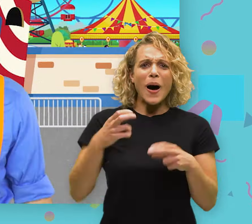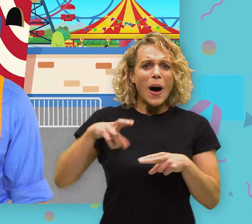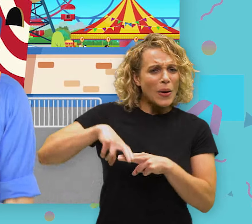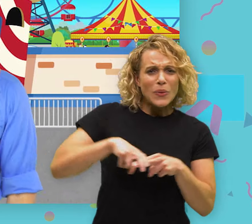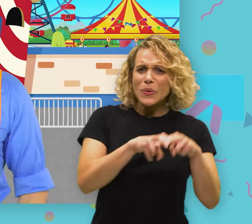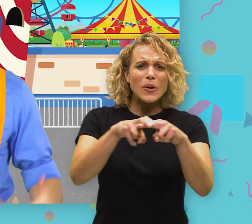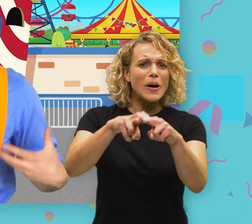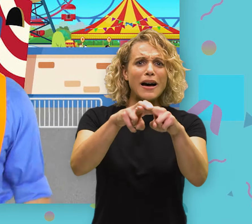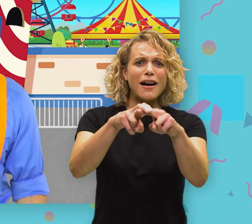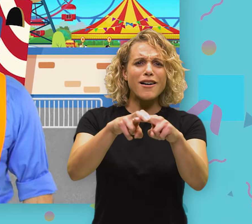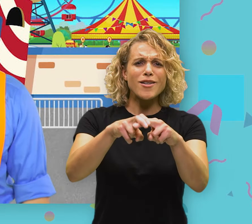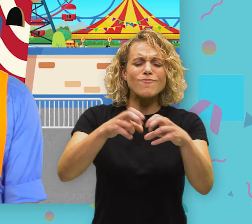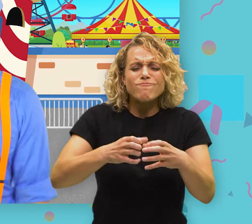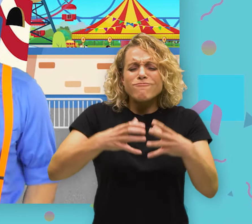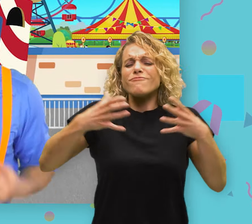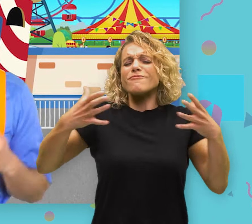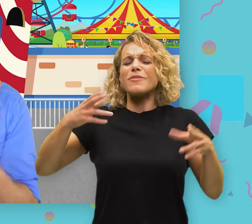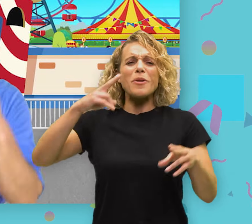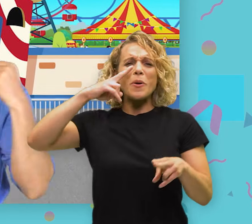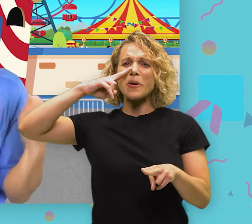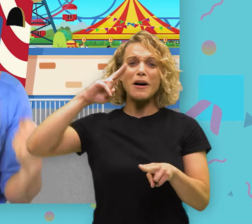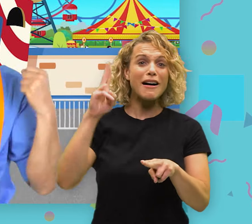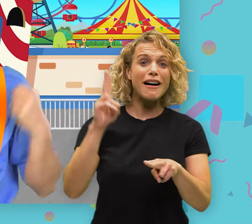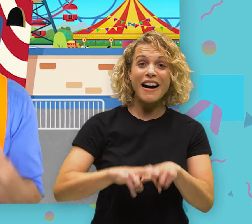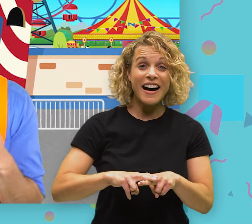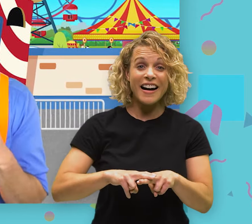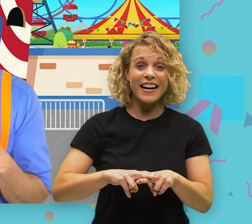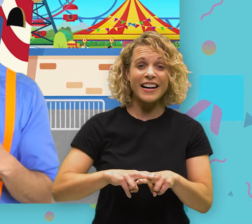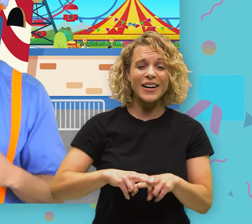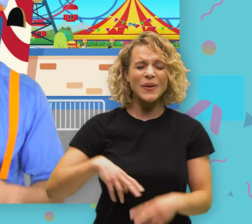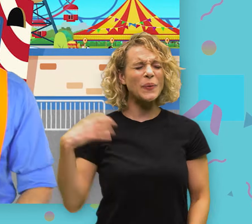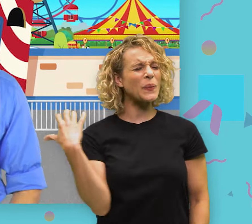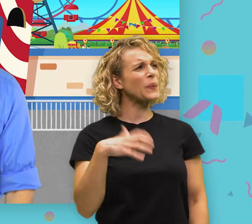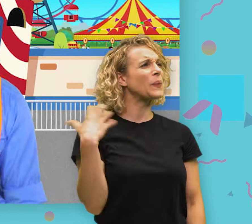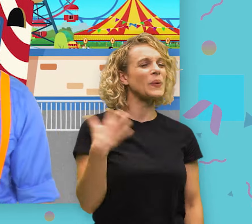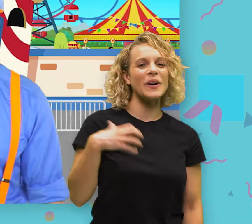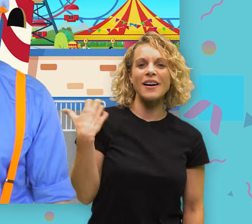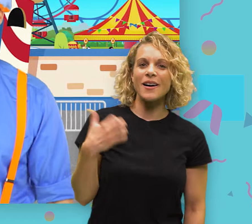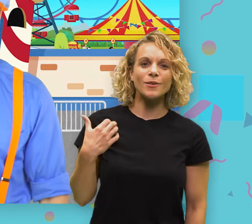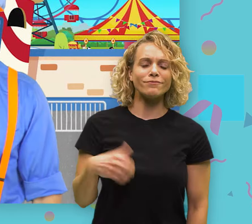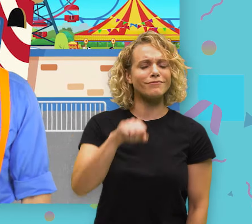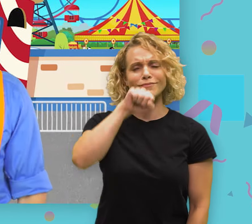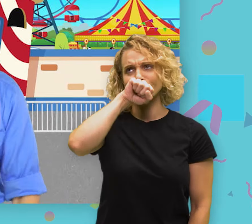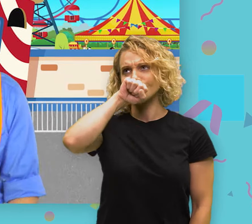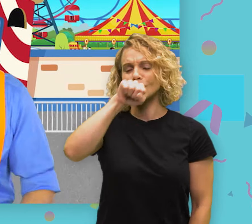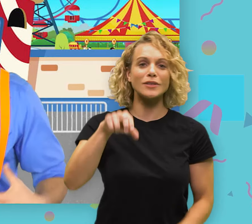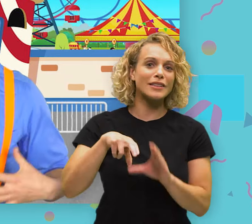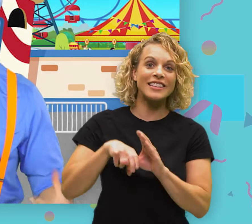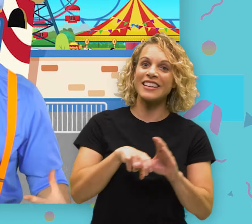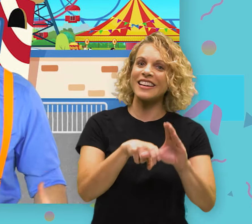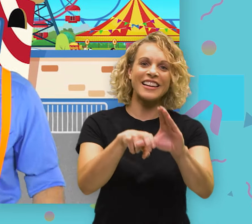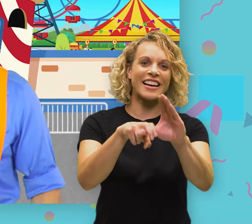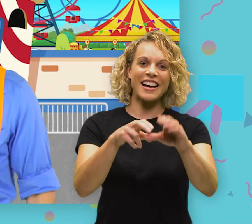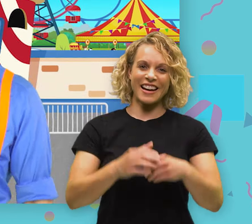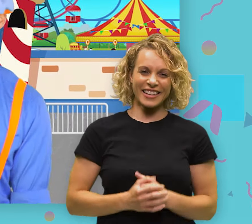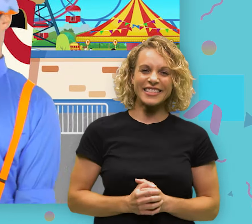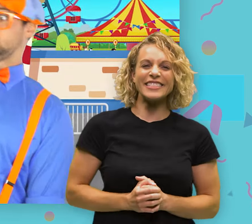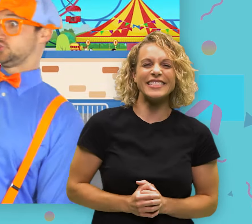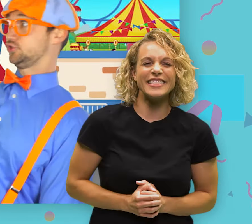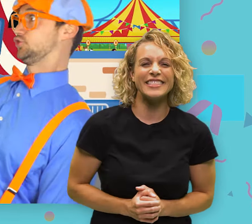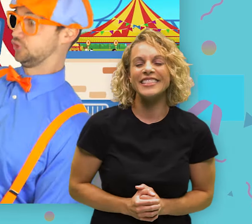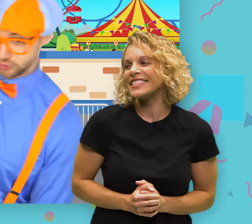Whoa! The theme park is so much fun! Wow, I love all the rides.